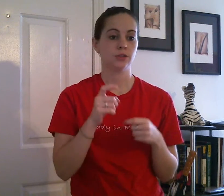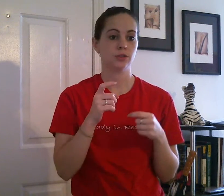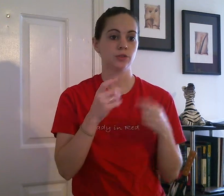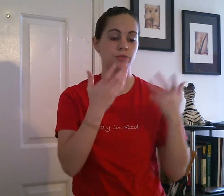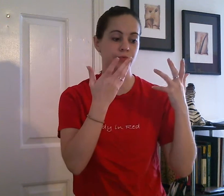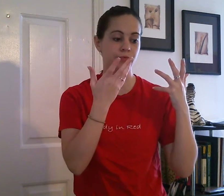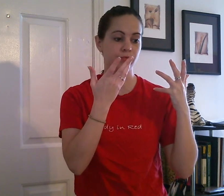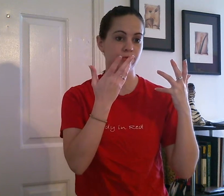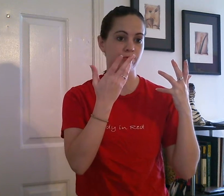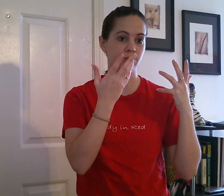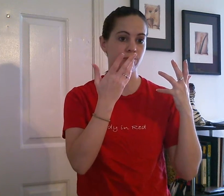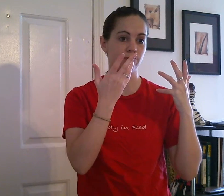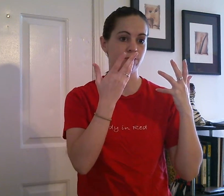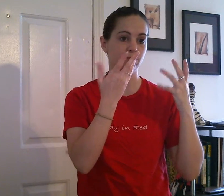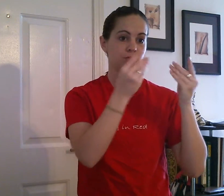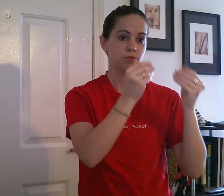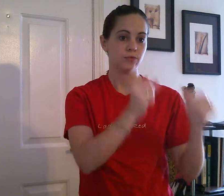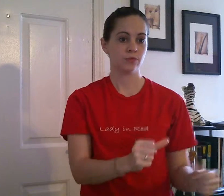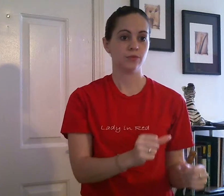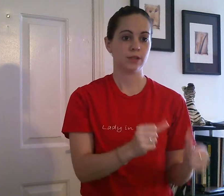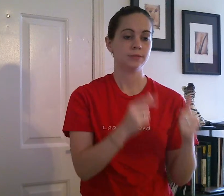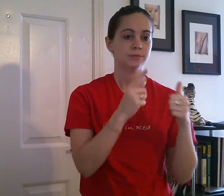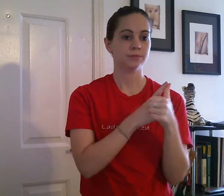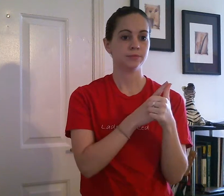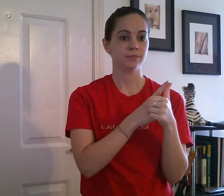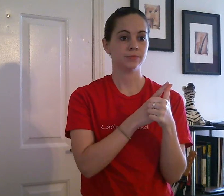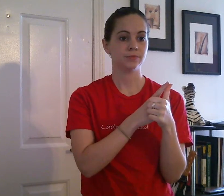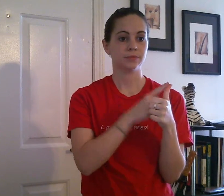the following order. Firstly, elimination,